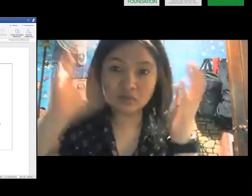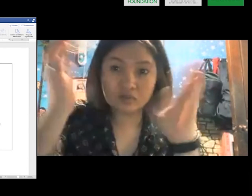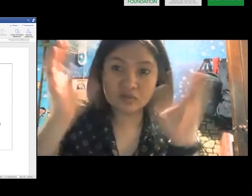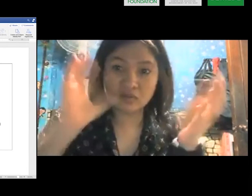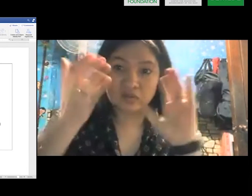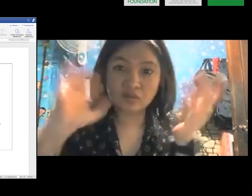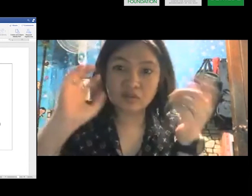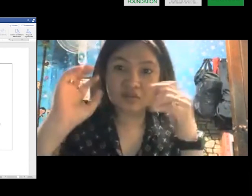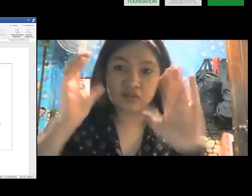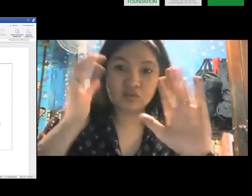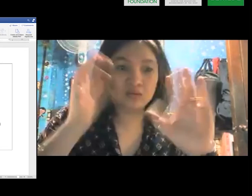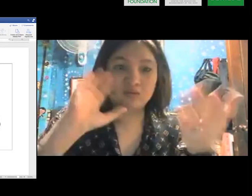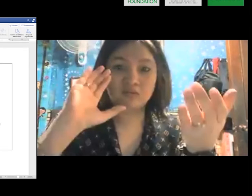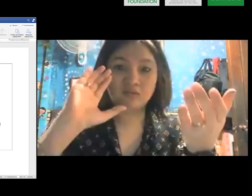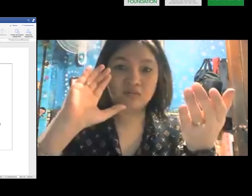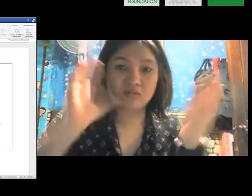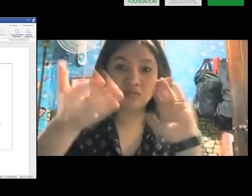I'm just wondering if it's the same